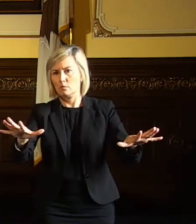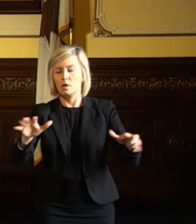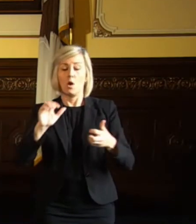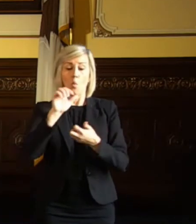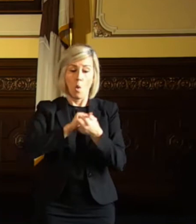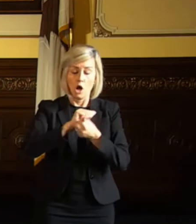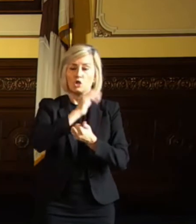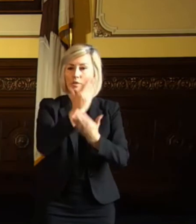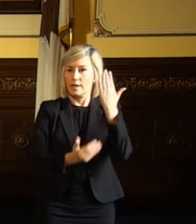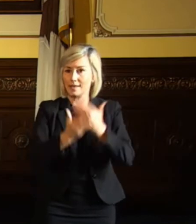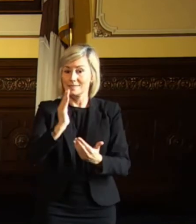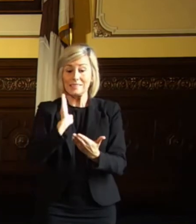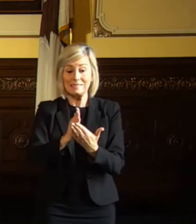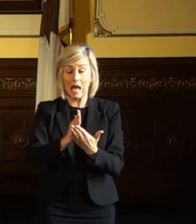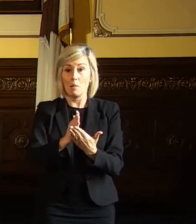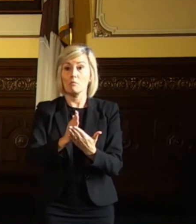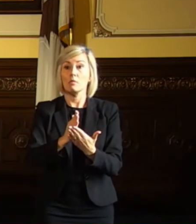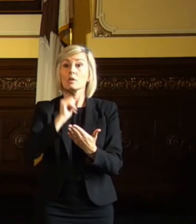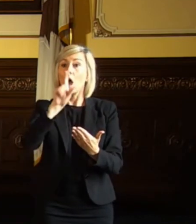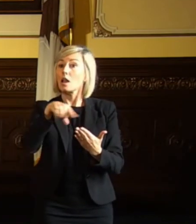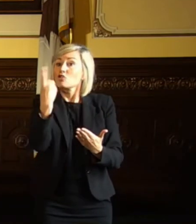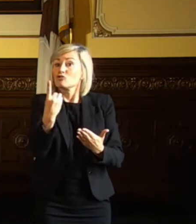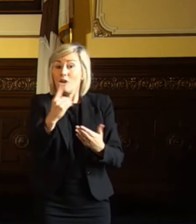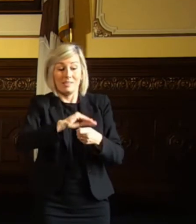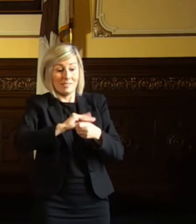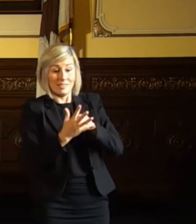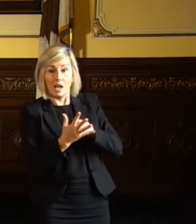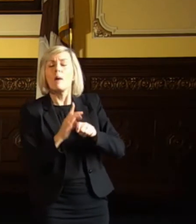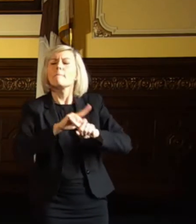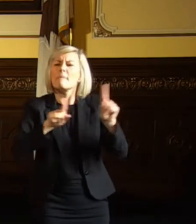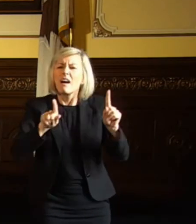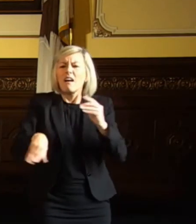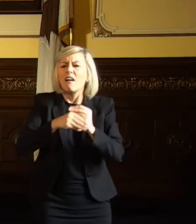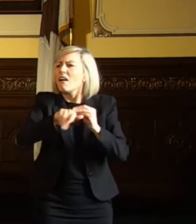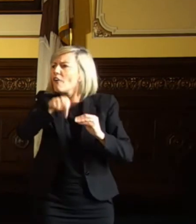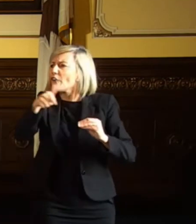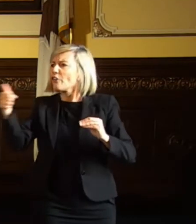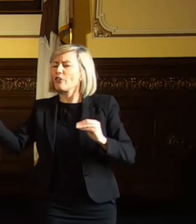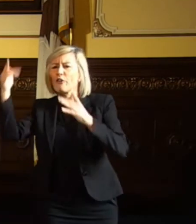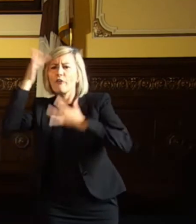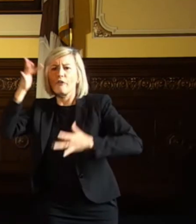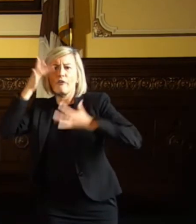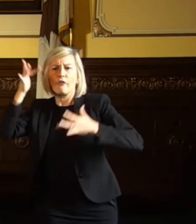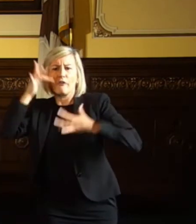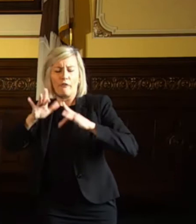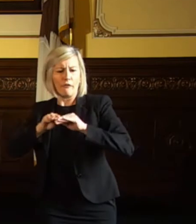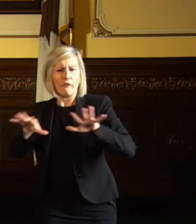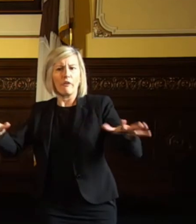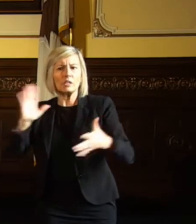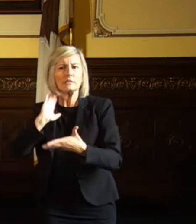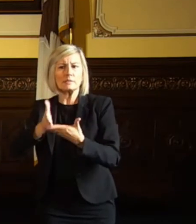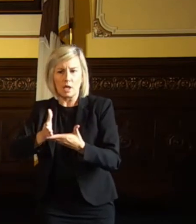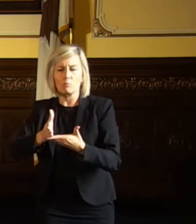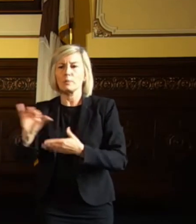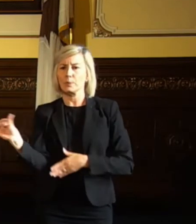your hands can prevent not just coronavirus, but so many additional viruses and other pathogens as